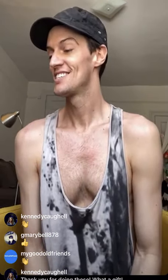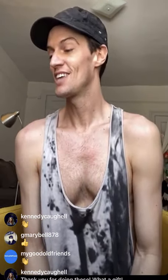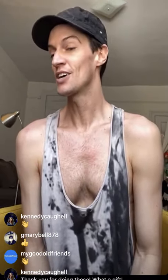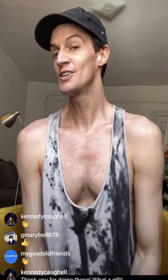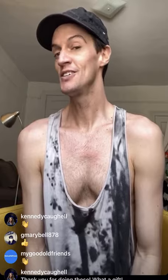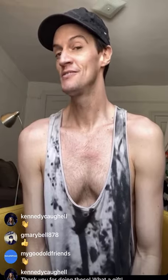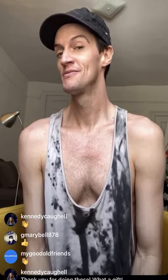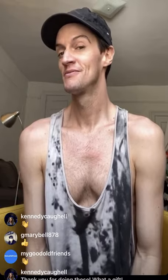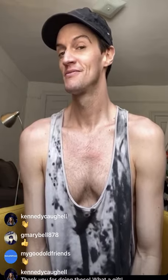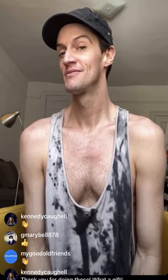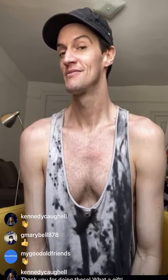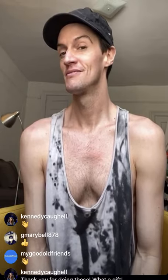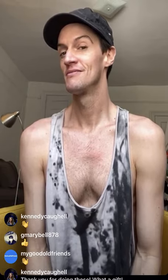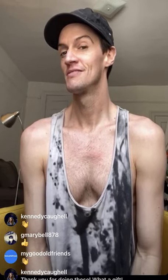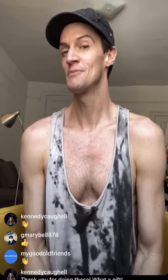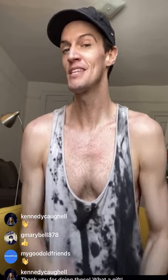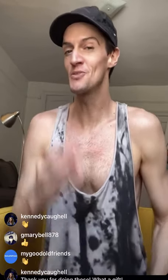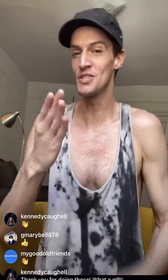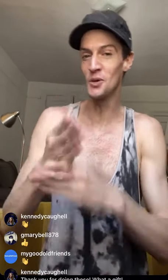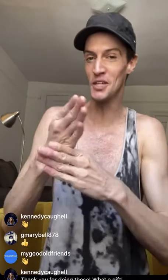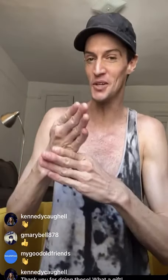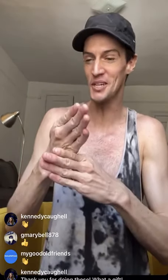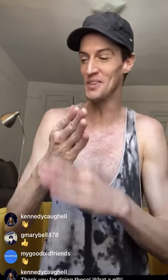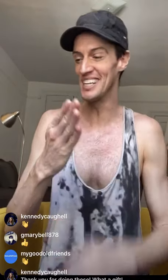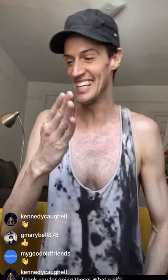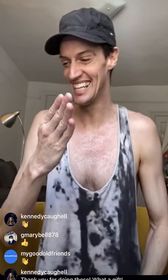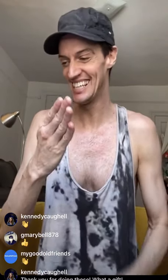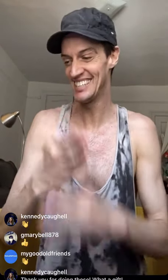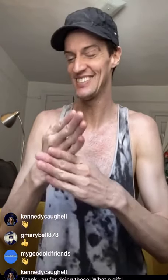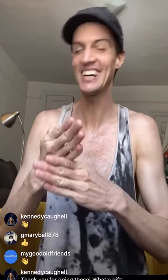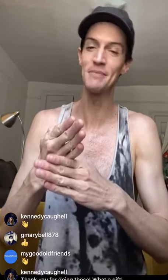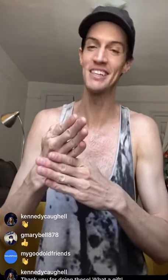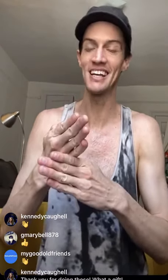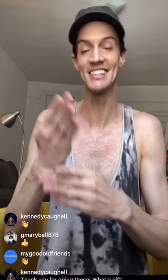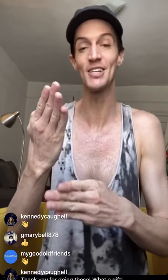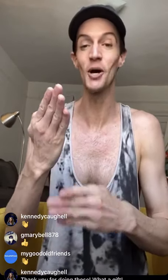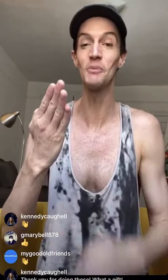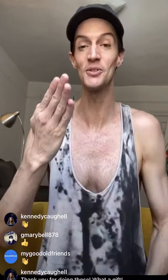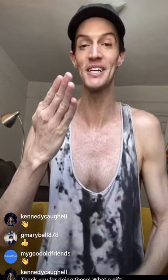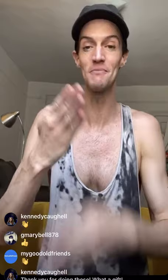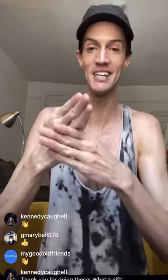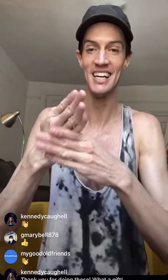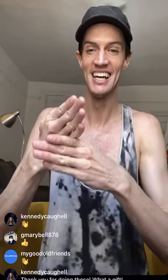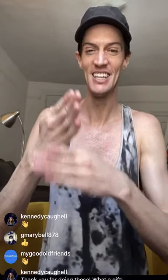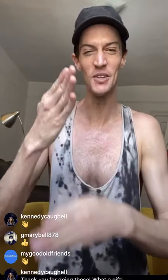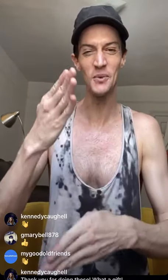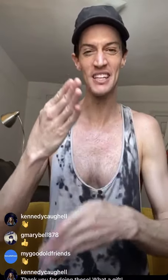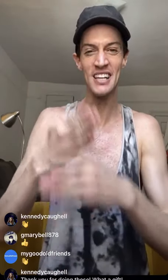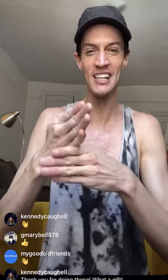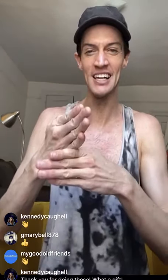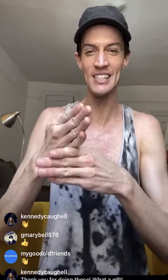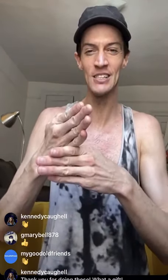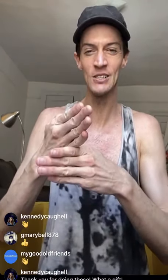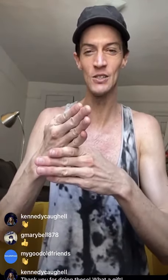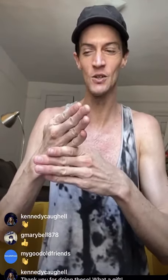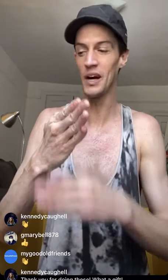Soccer. To me, this was the only tricky one. I mean, I guess it could all be tricky, but the only one that's not like quite like